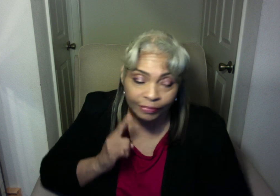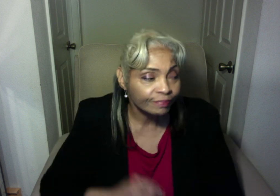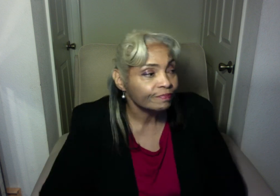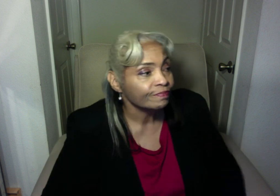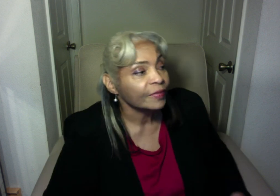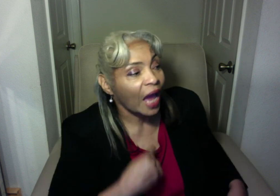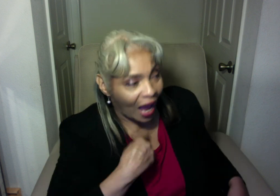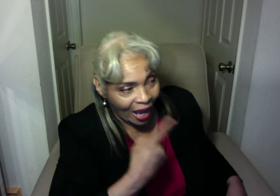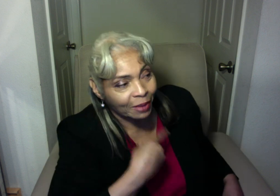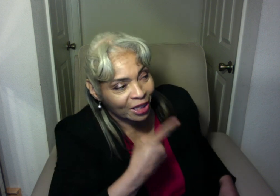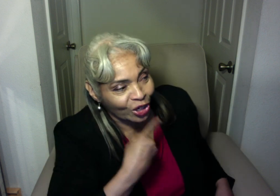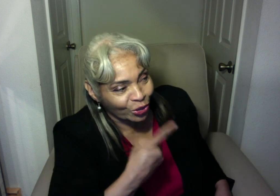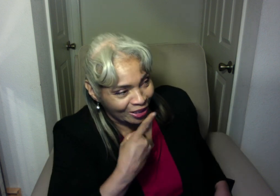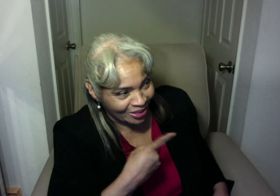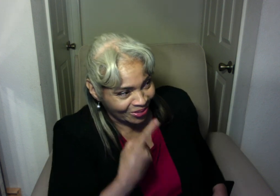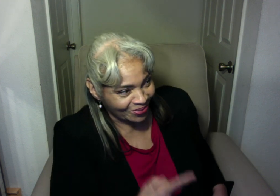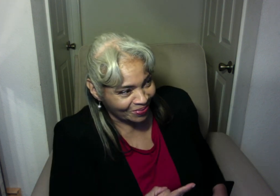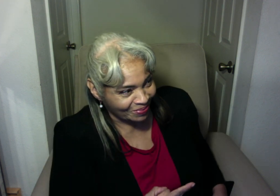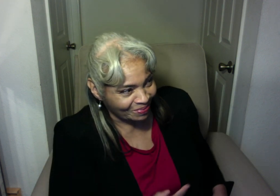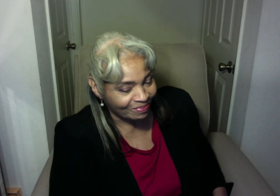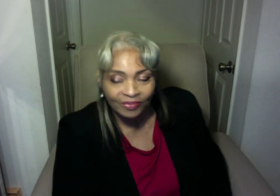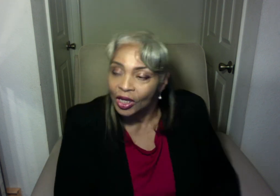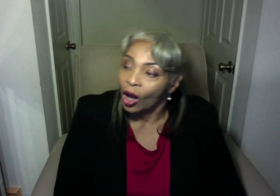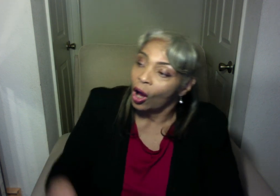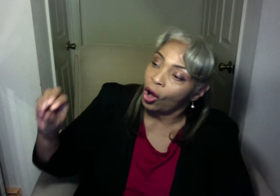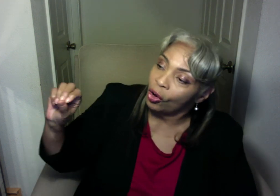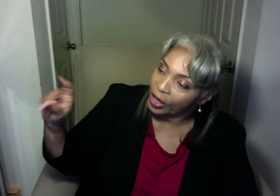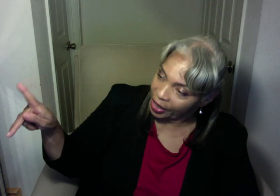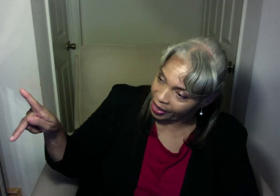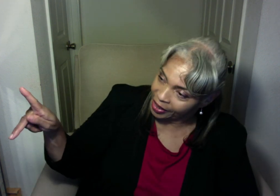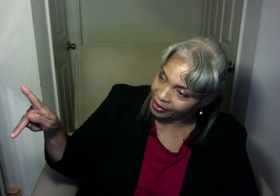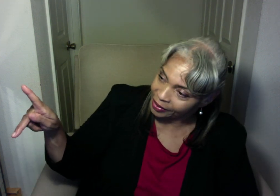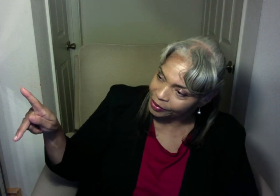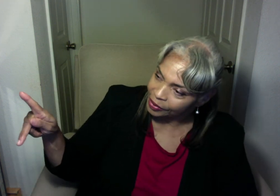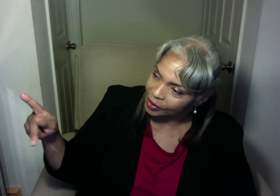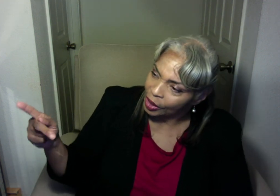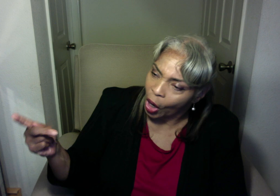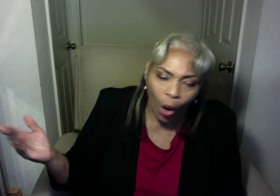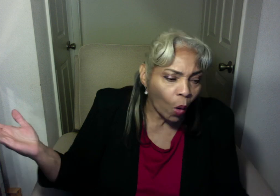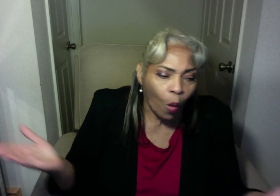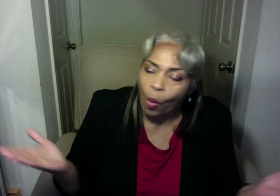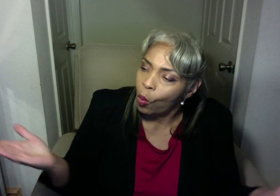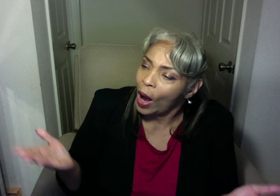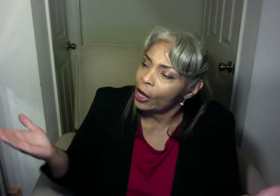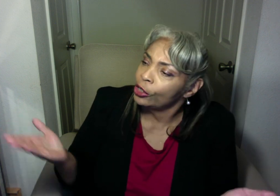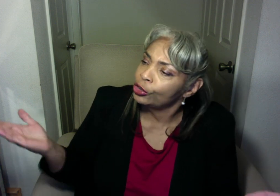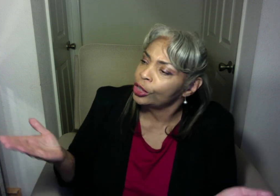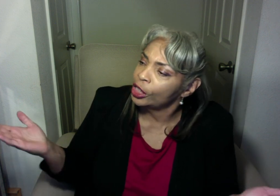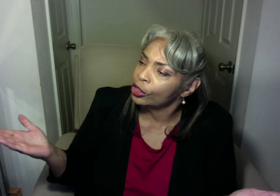I'm hearing. Okay. Why are you here?